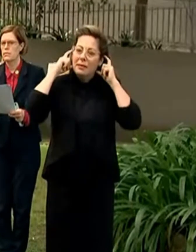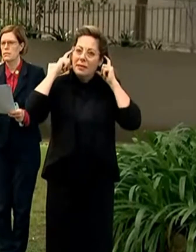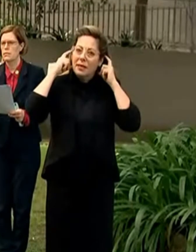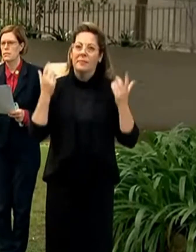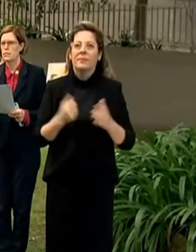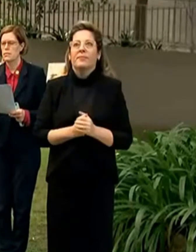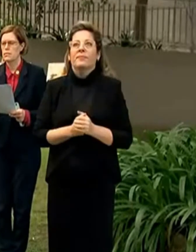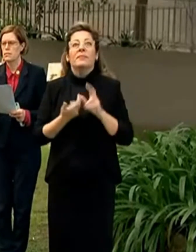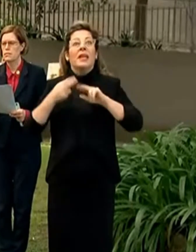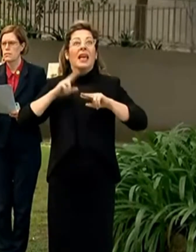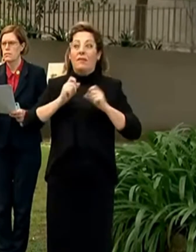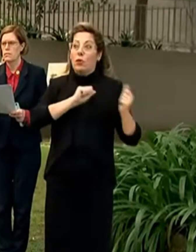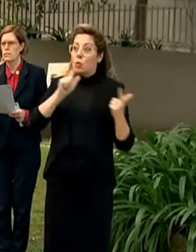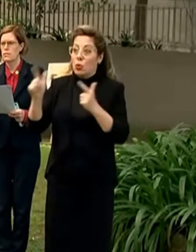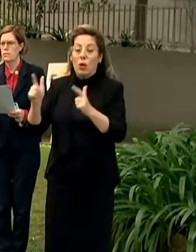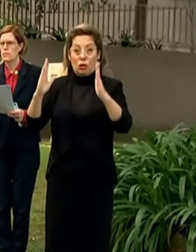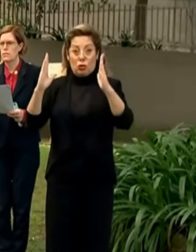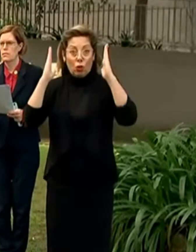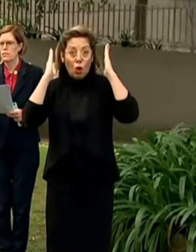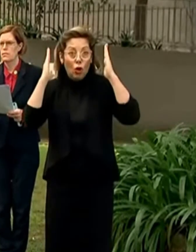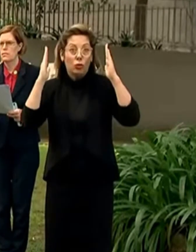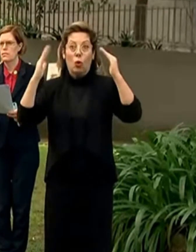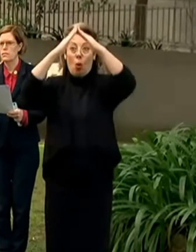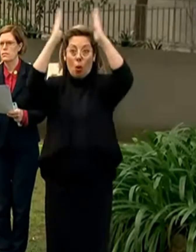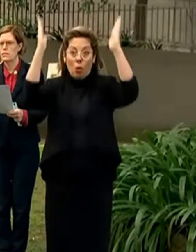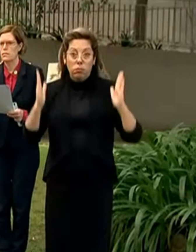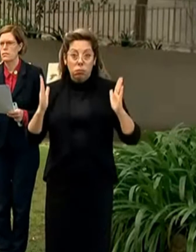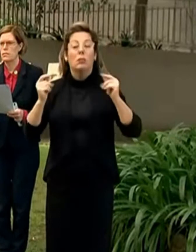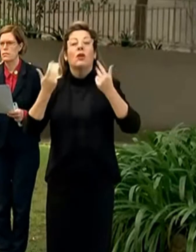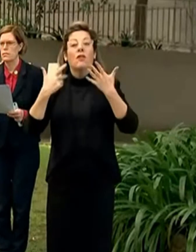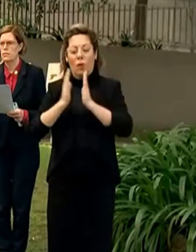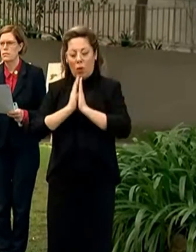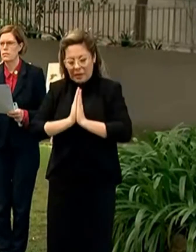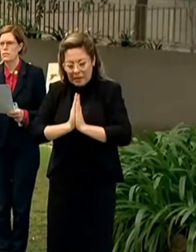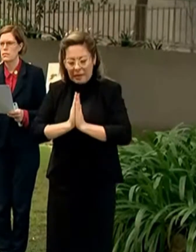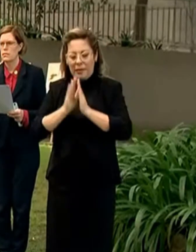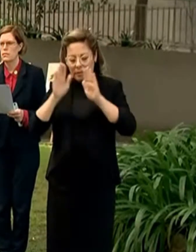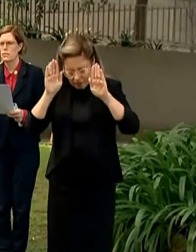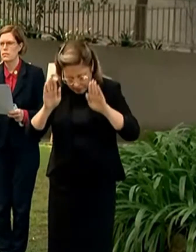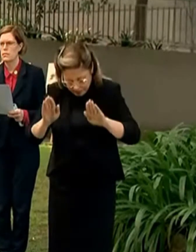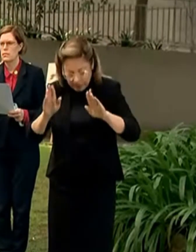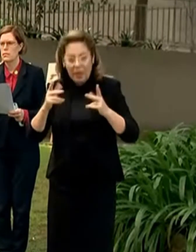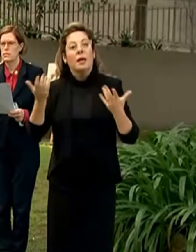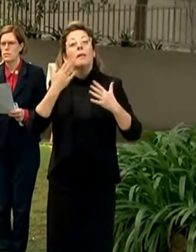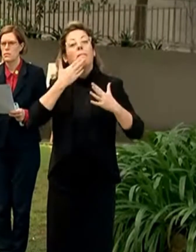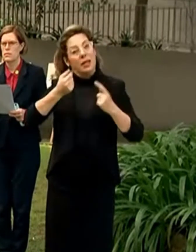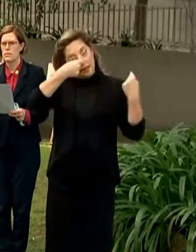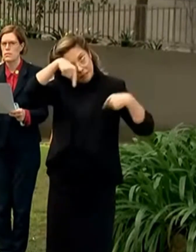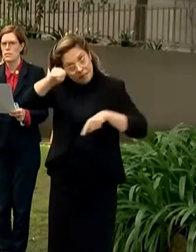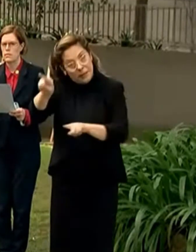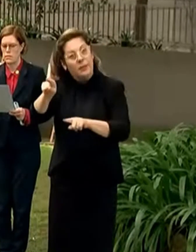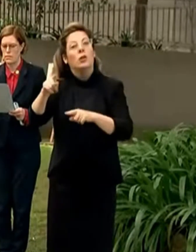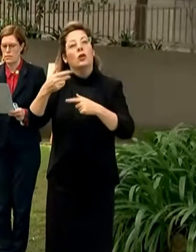mask. If you're going to a place of worship, we'd like to see you wearing a mask. And also, if you live in an area where there's known cases and there's